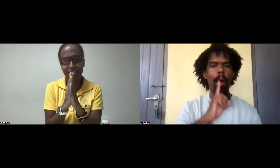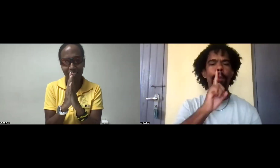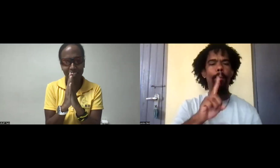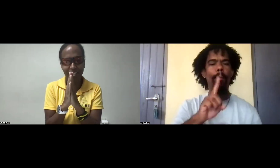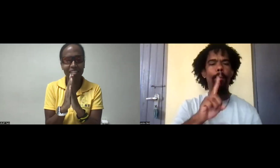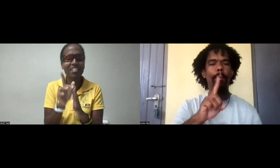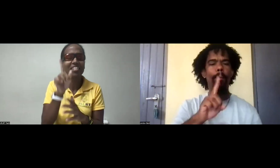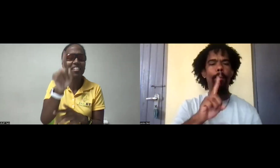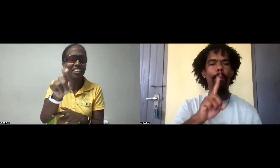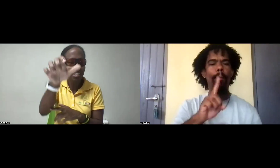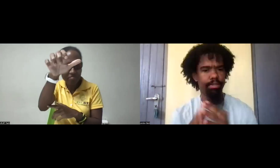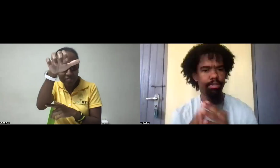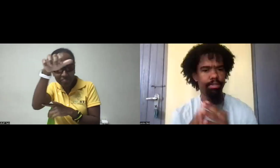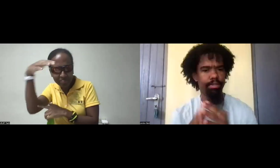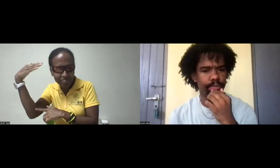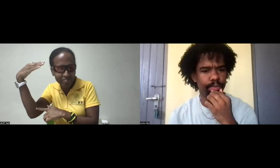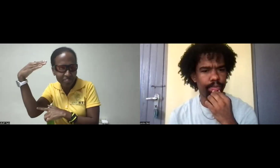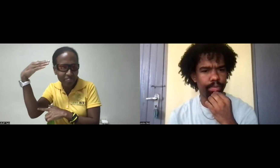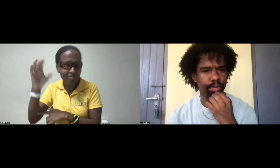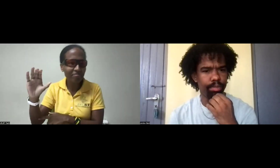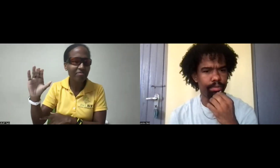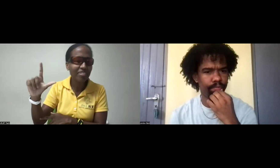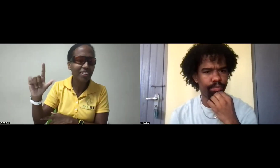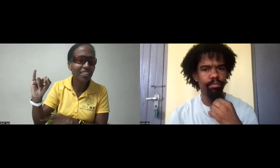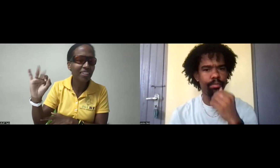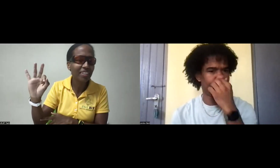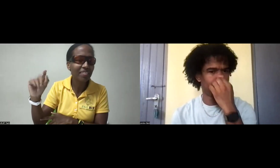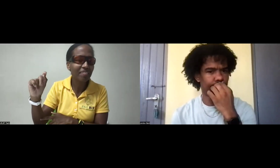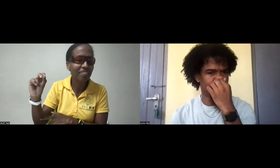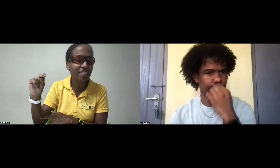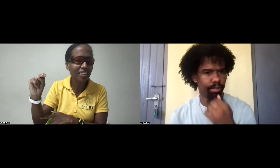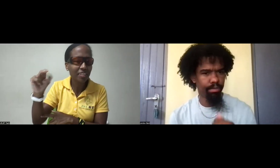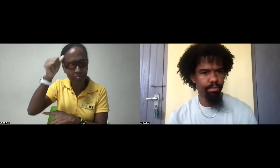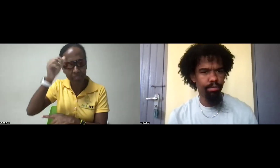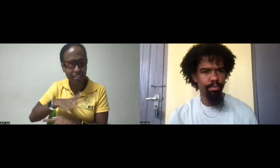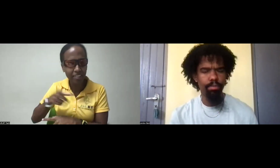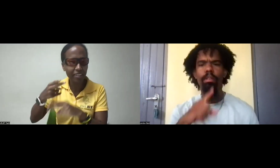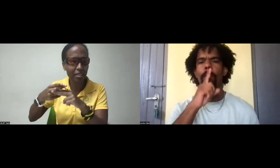move forward, we're going to open with a prayer, and we ask Clifton